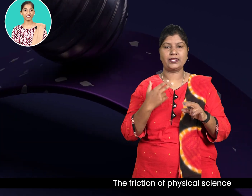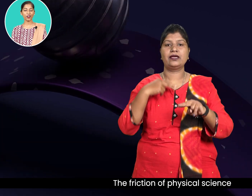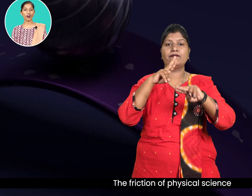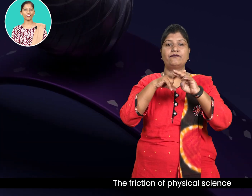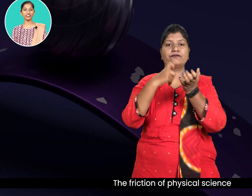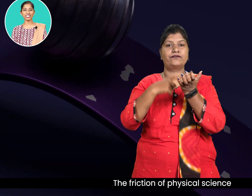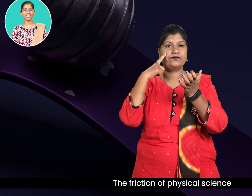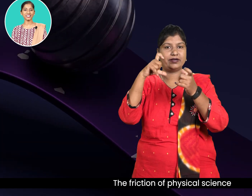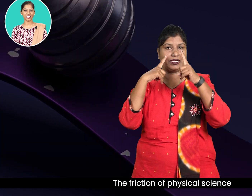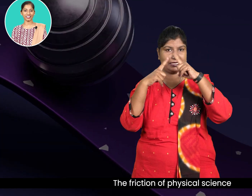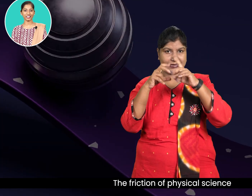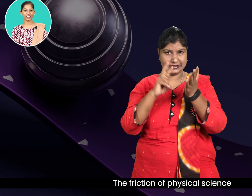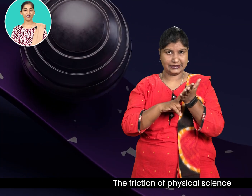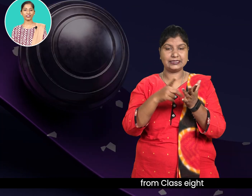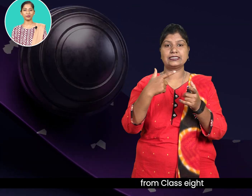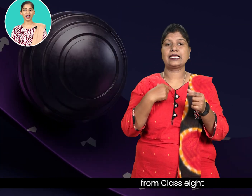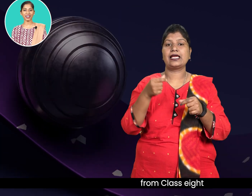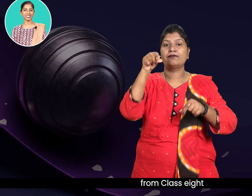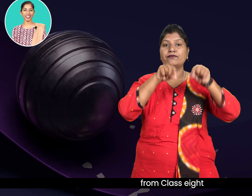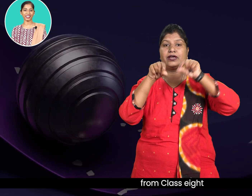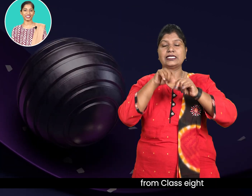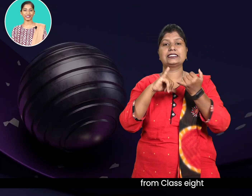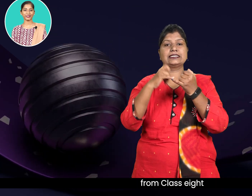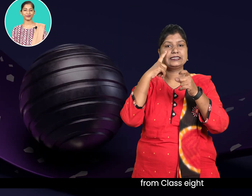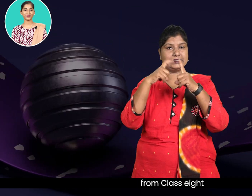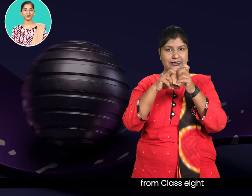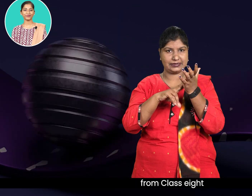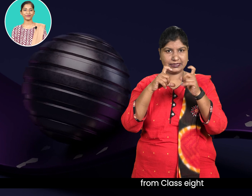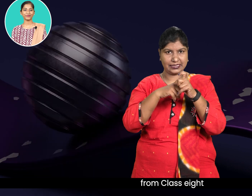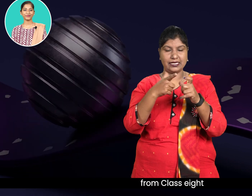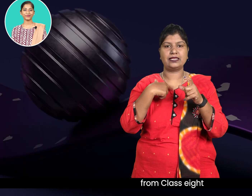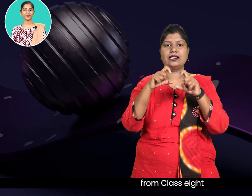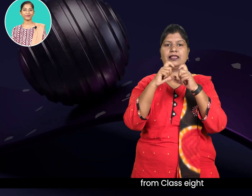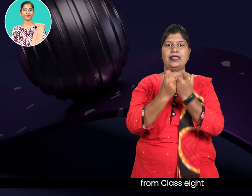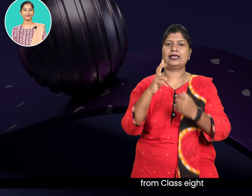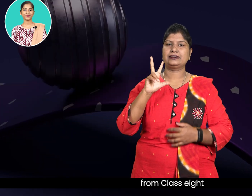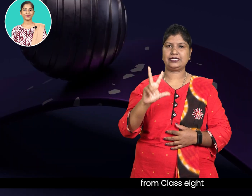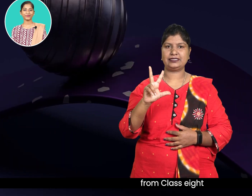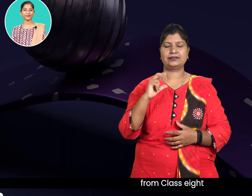Friction of Physical Science from class 8.